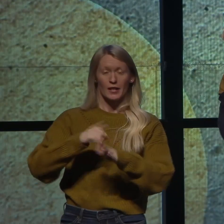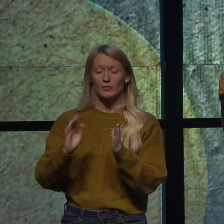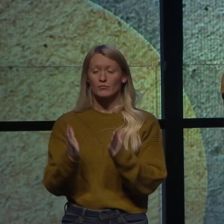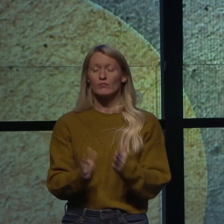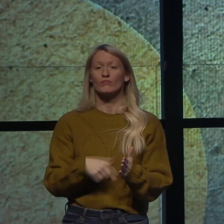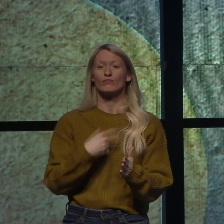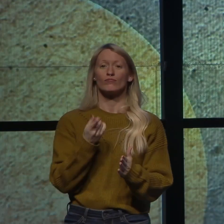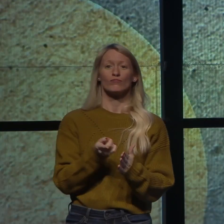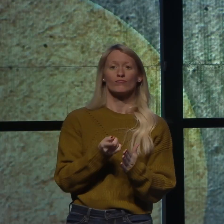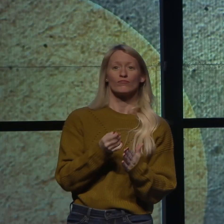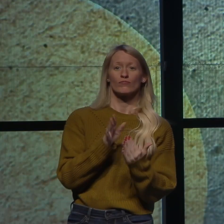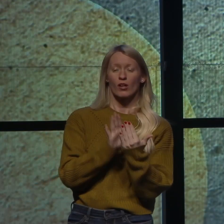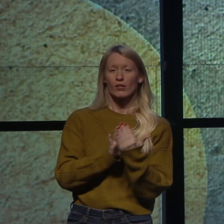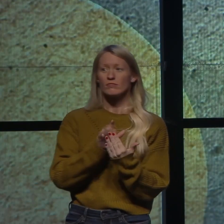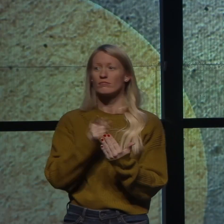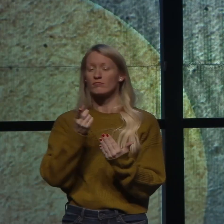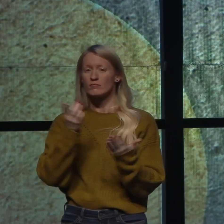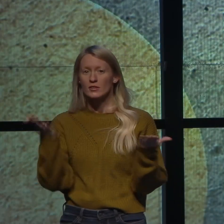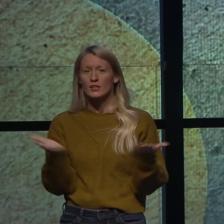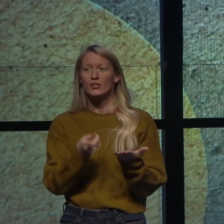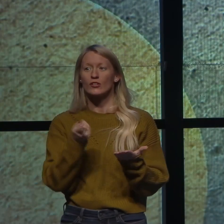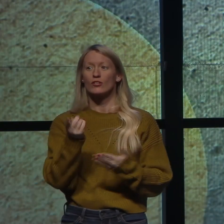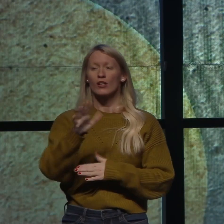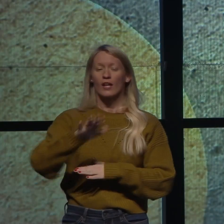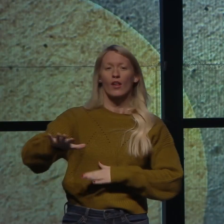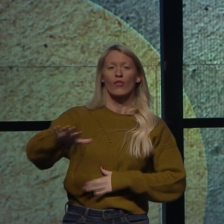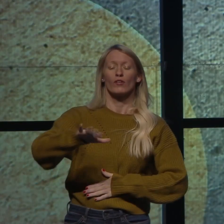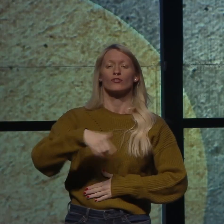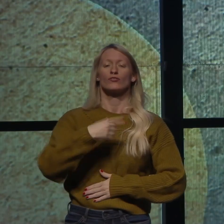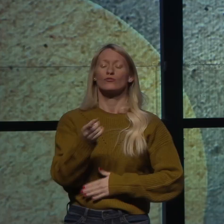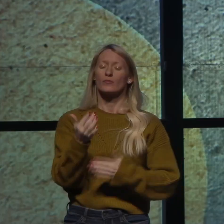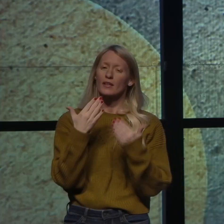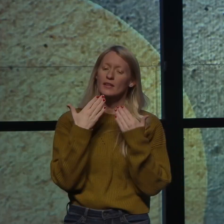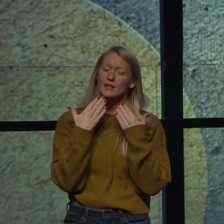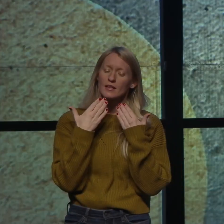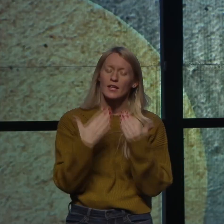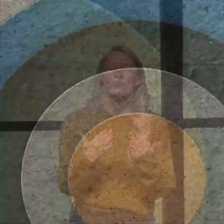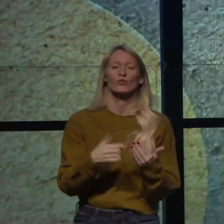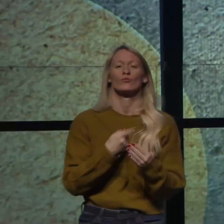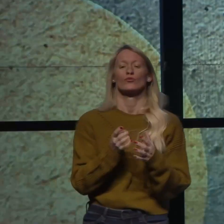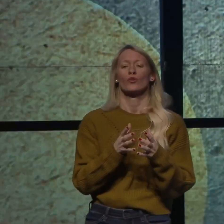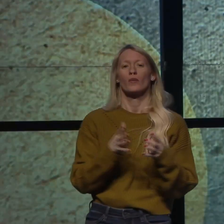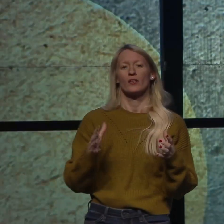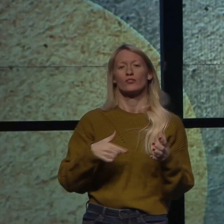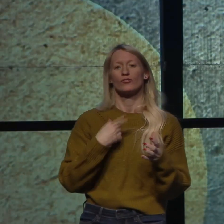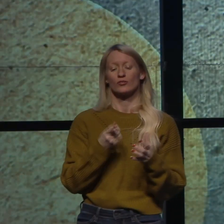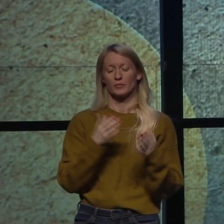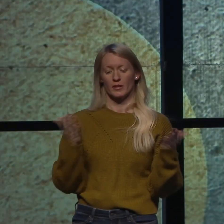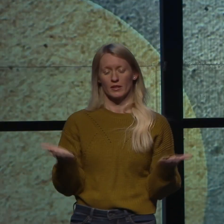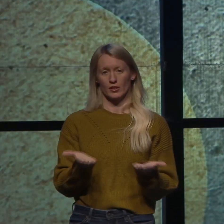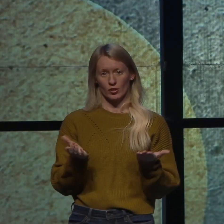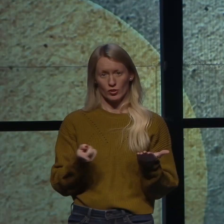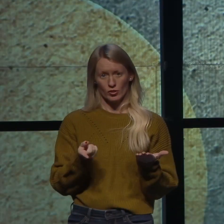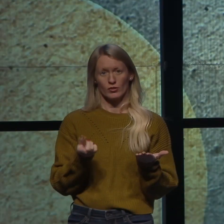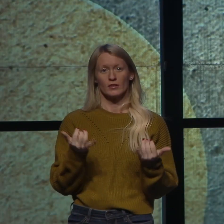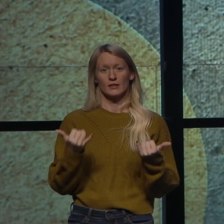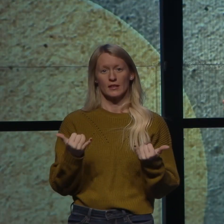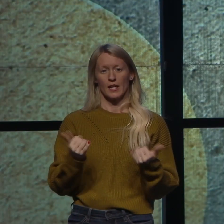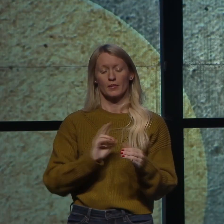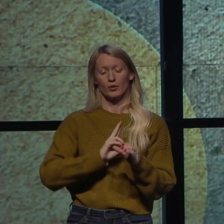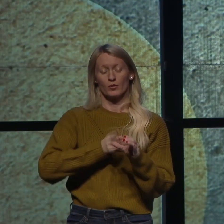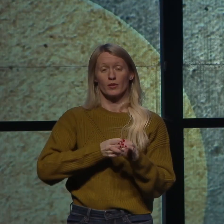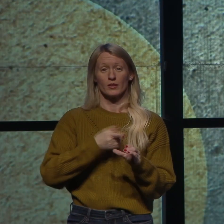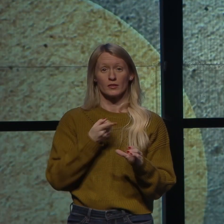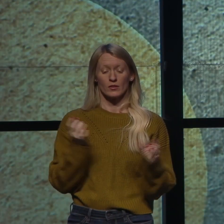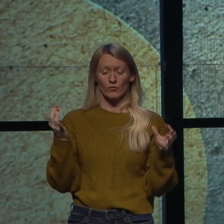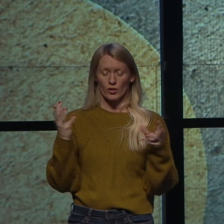up with our proud peacemakers in the living room, out in the atrium. Thank you so much for being a part of things here today. We are wrapping up a